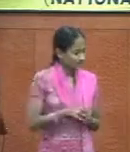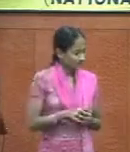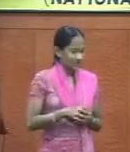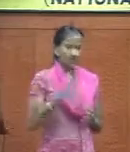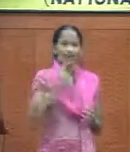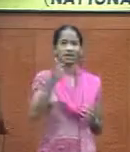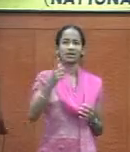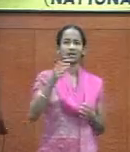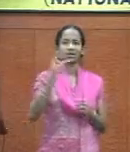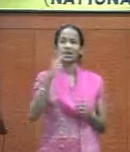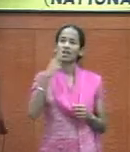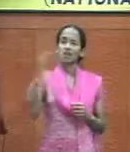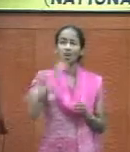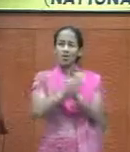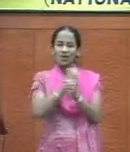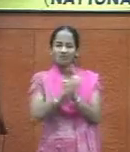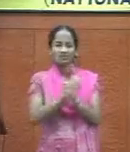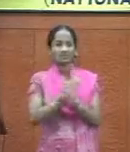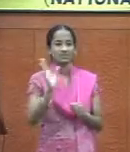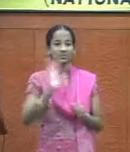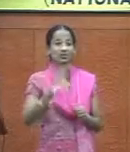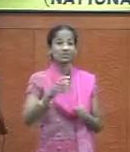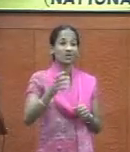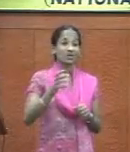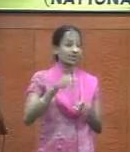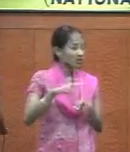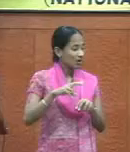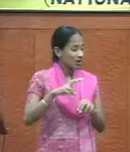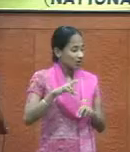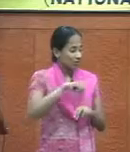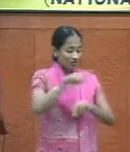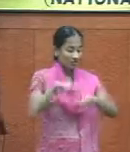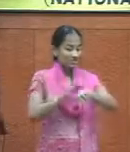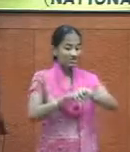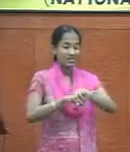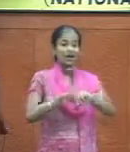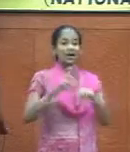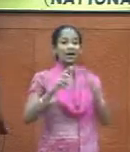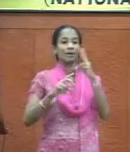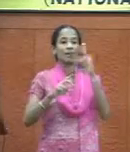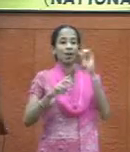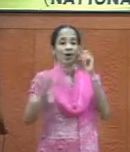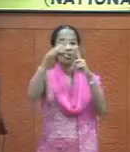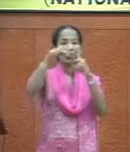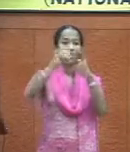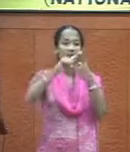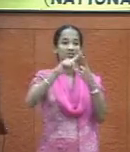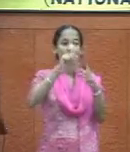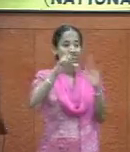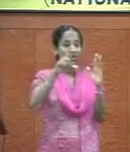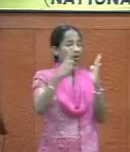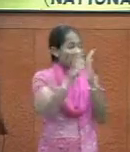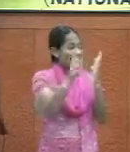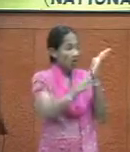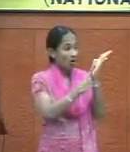is not going to work out. It is a full-time work. So the law gives you the right